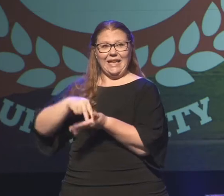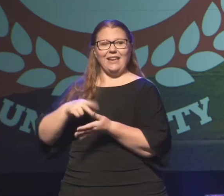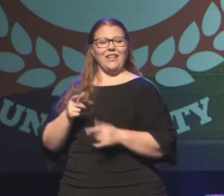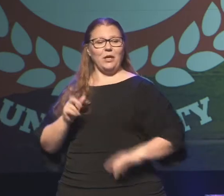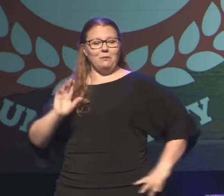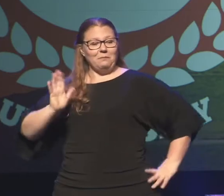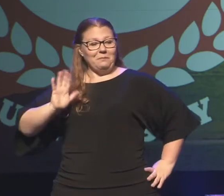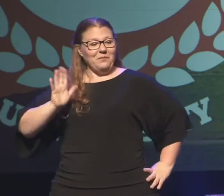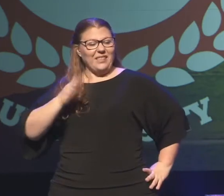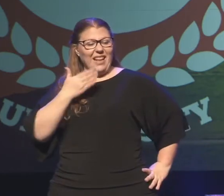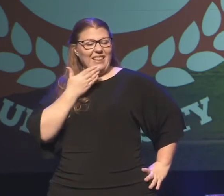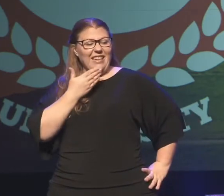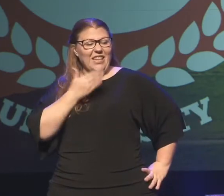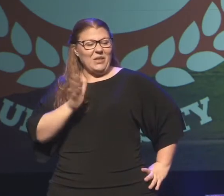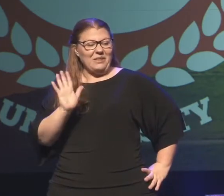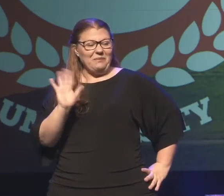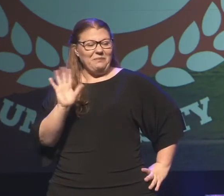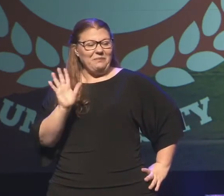of,